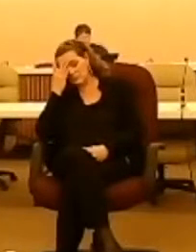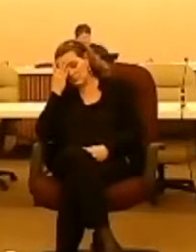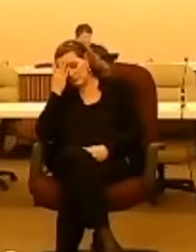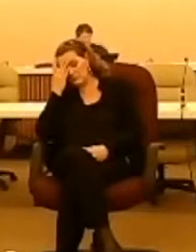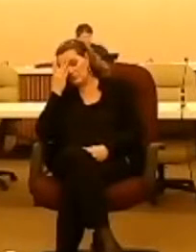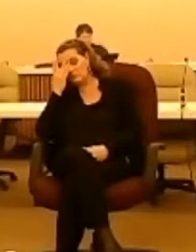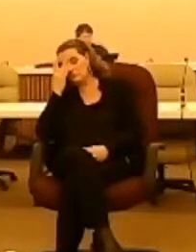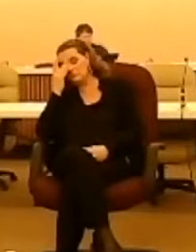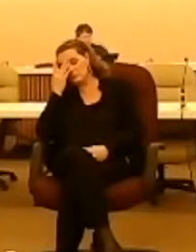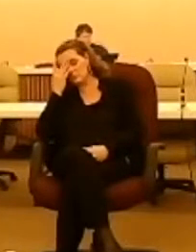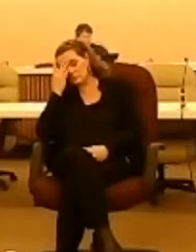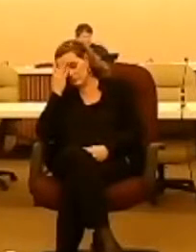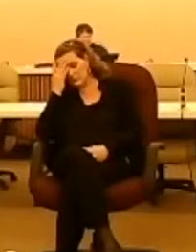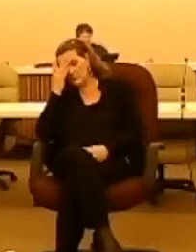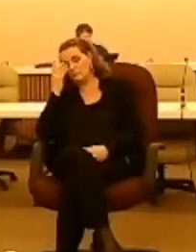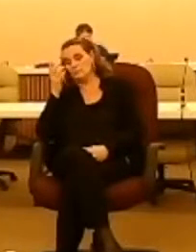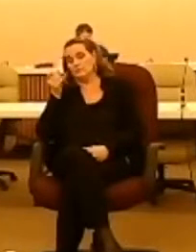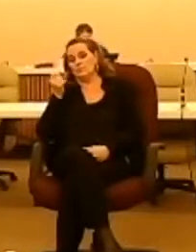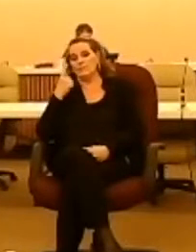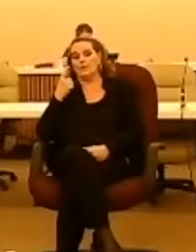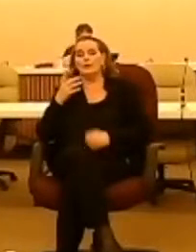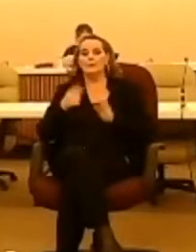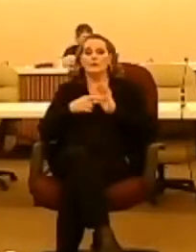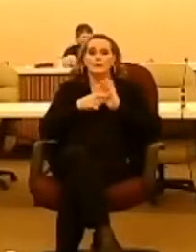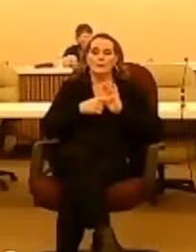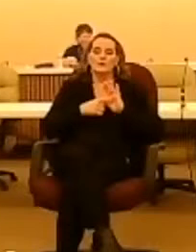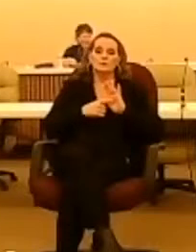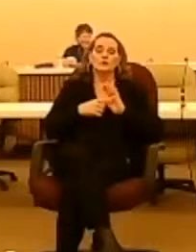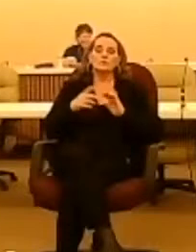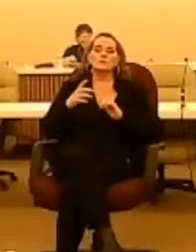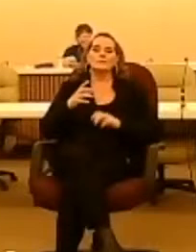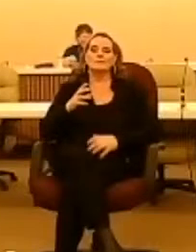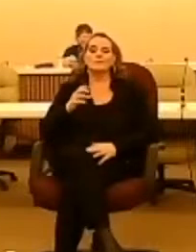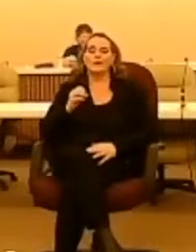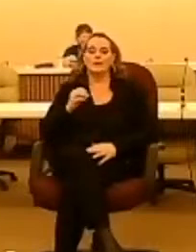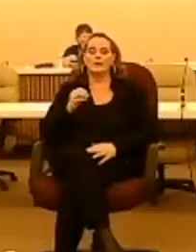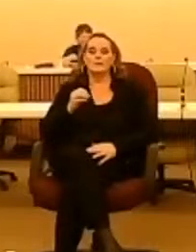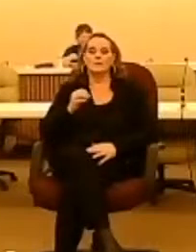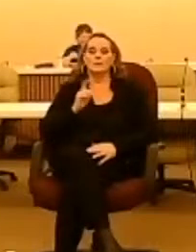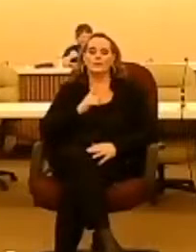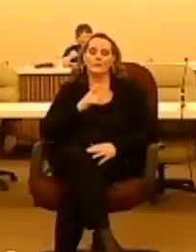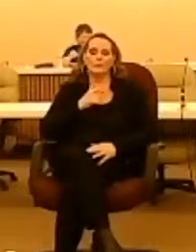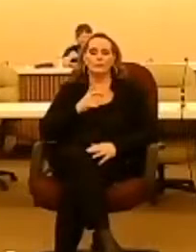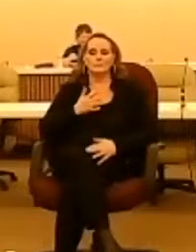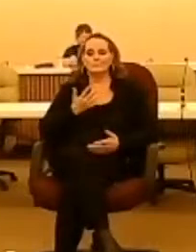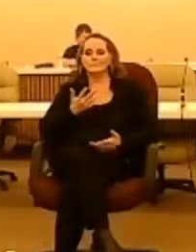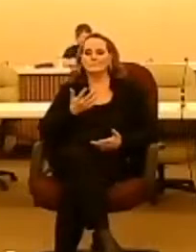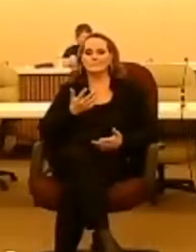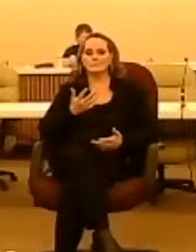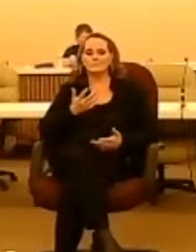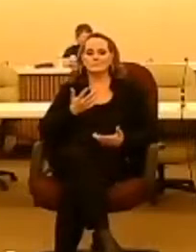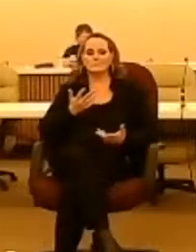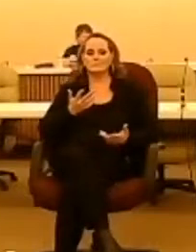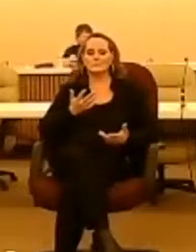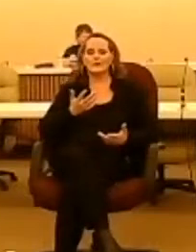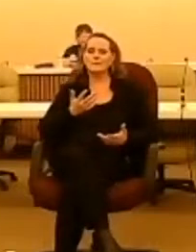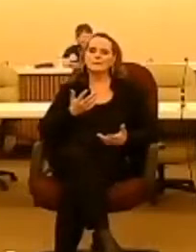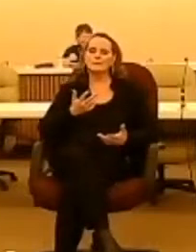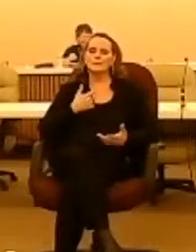that basically indicates that we did not feel that this was significant